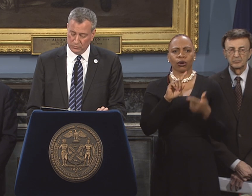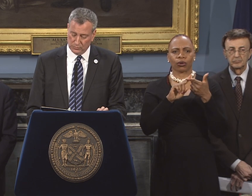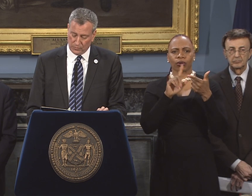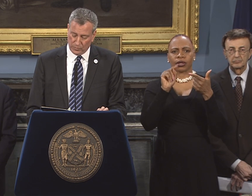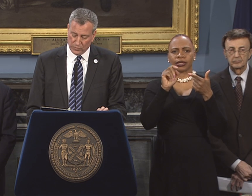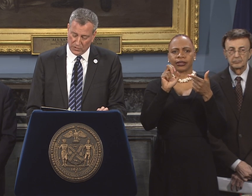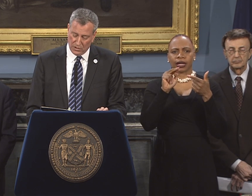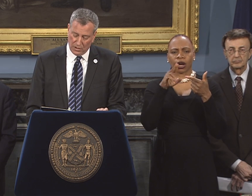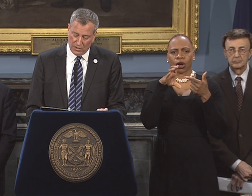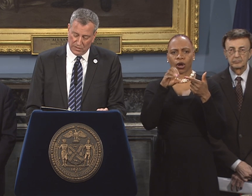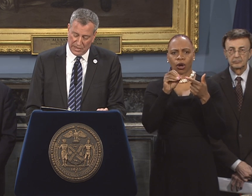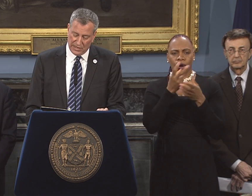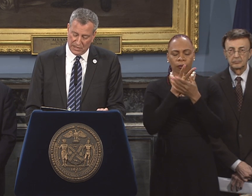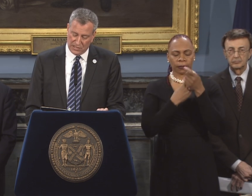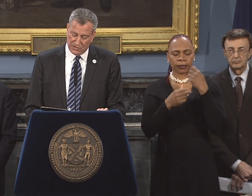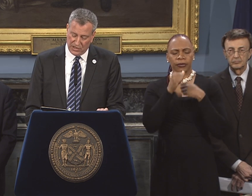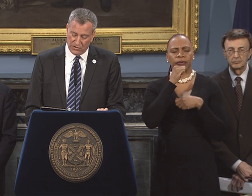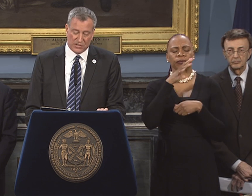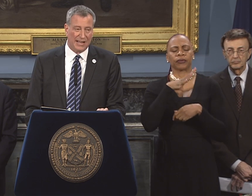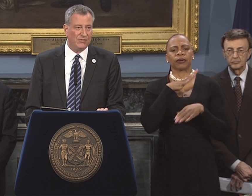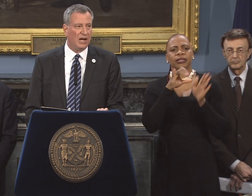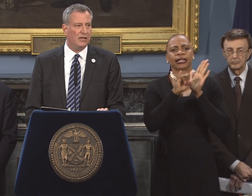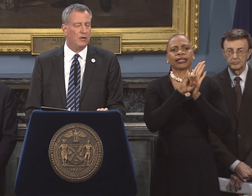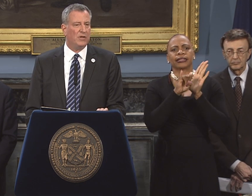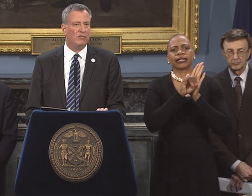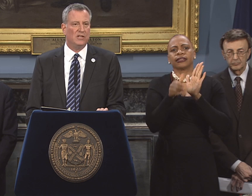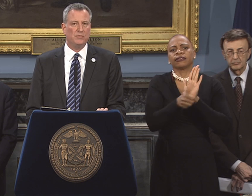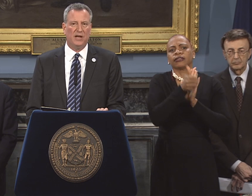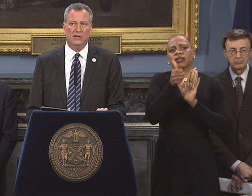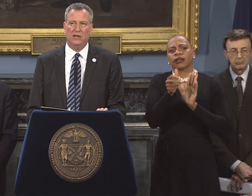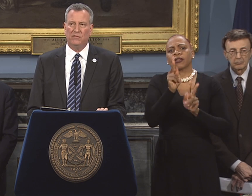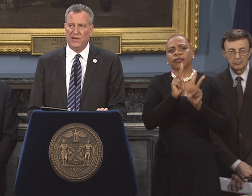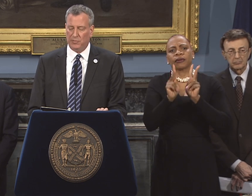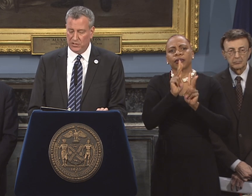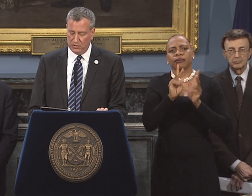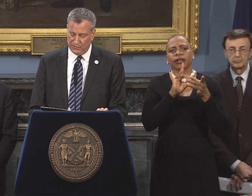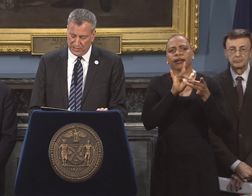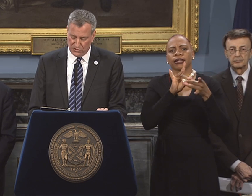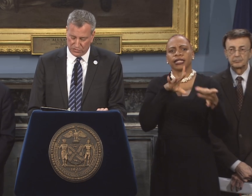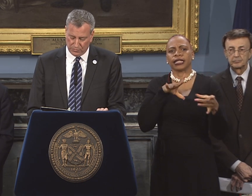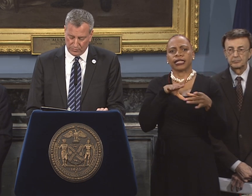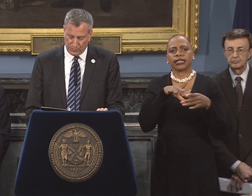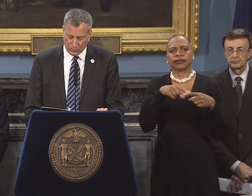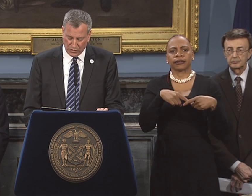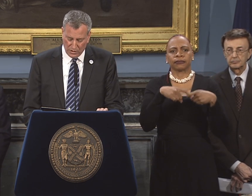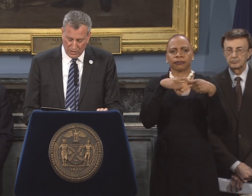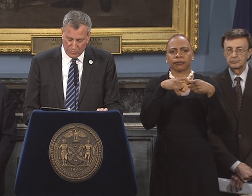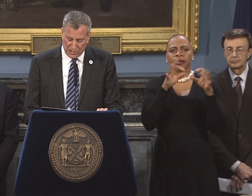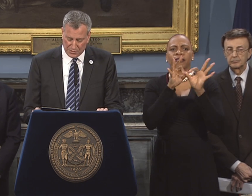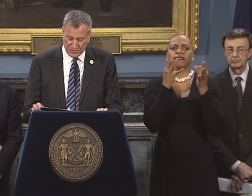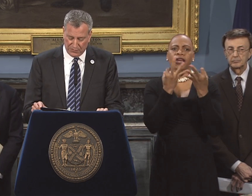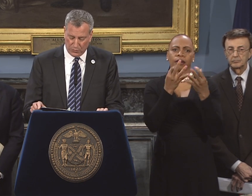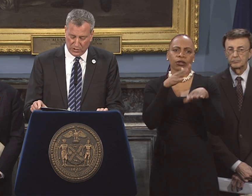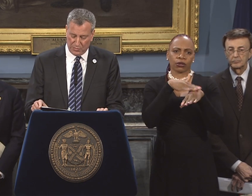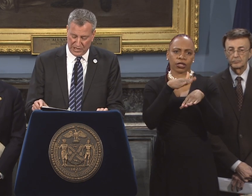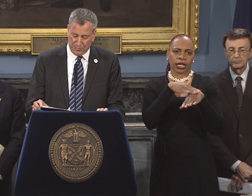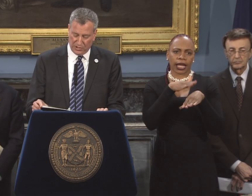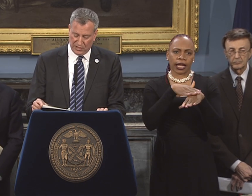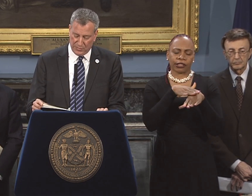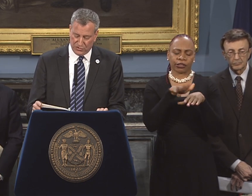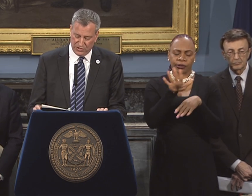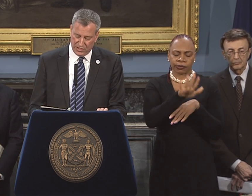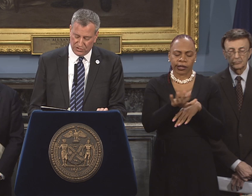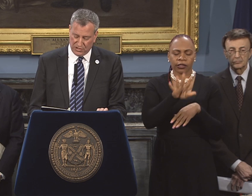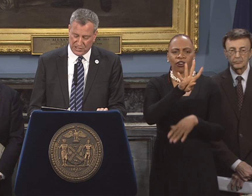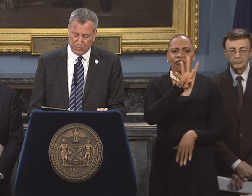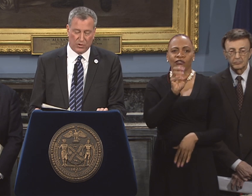Tanco. The identities of the others have not yet been released, pending family notification. Approximately 40 people